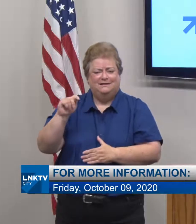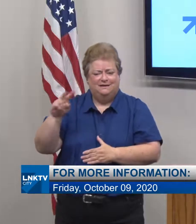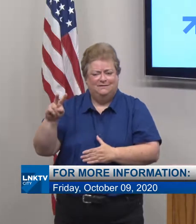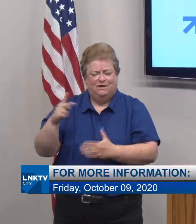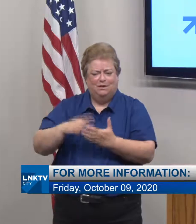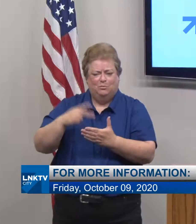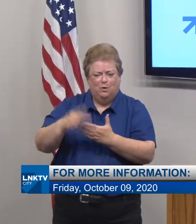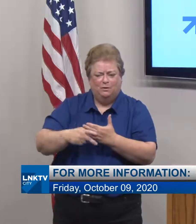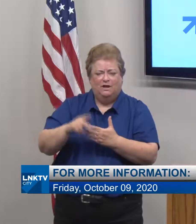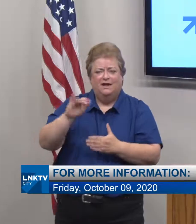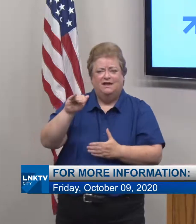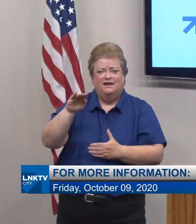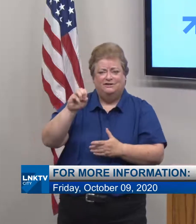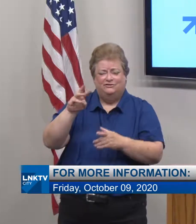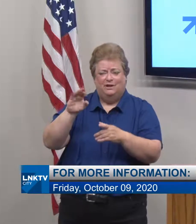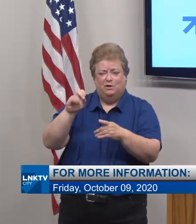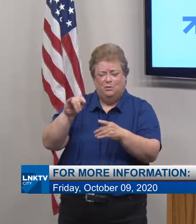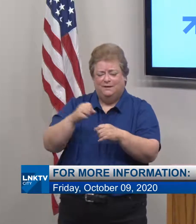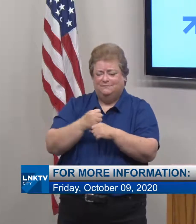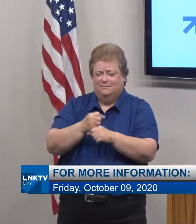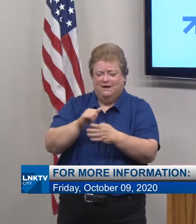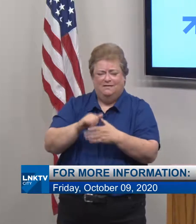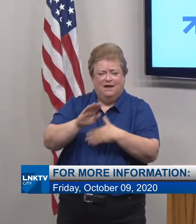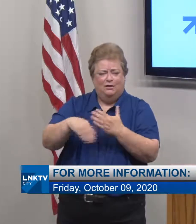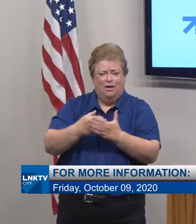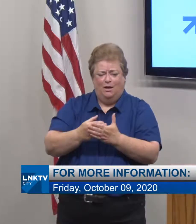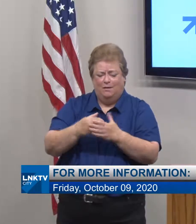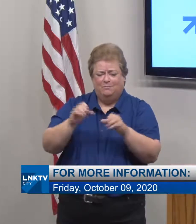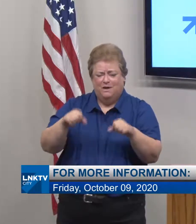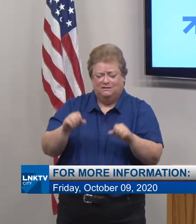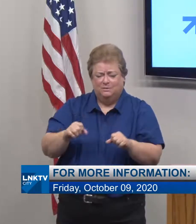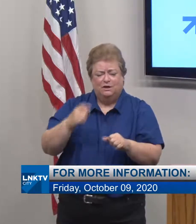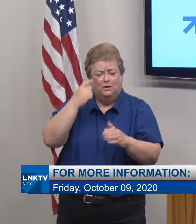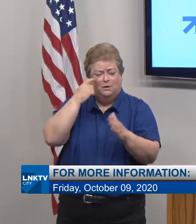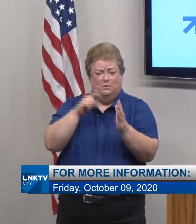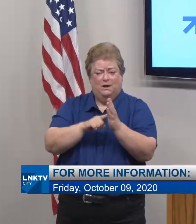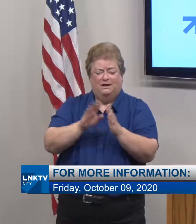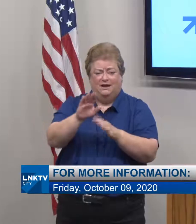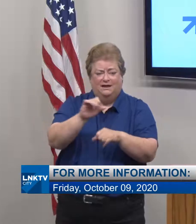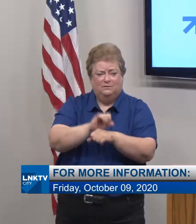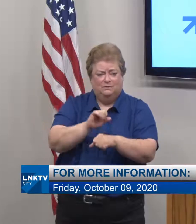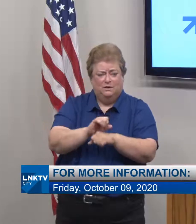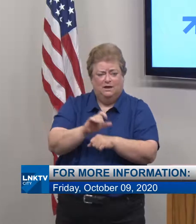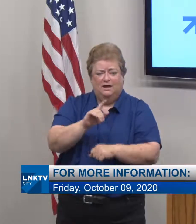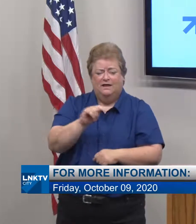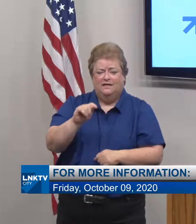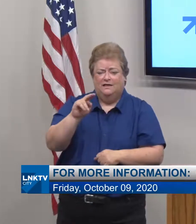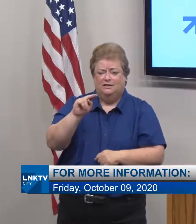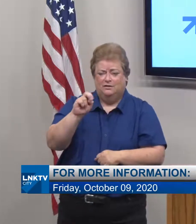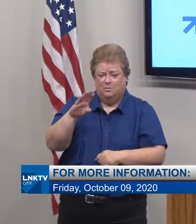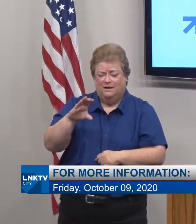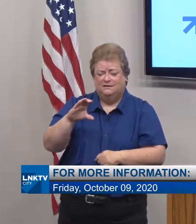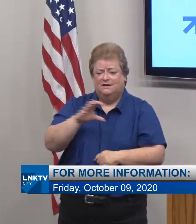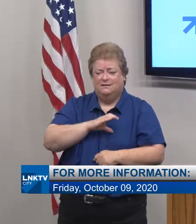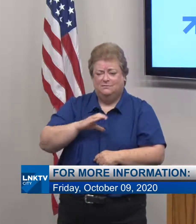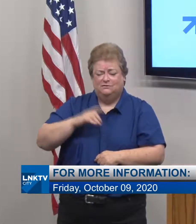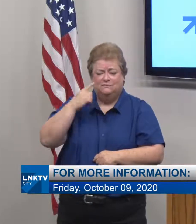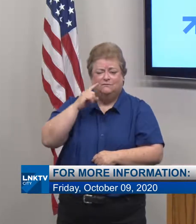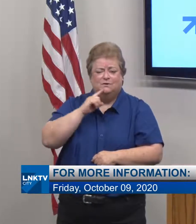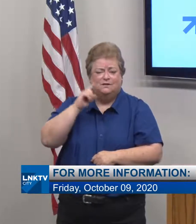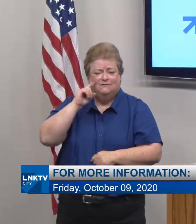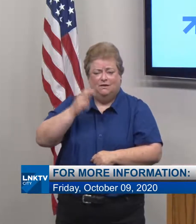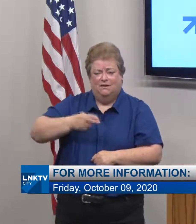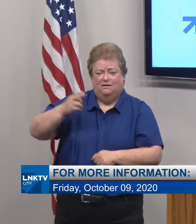worked very hard to make that possible. And to recognize his efforts, the Nebraska Commission for the Deaf and the Hard of